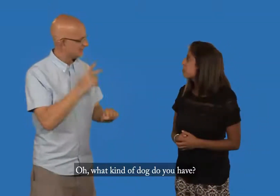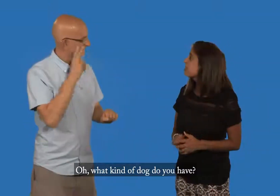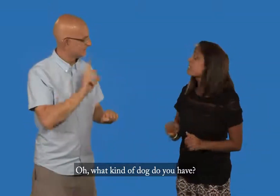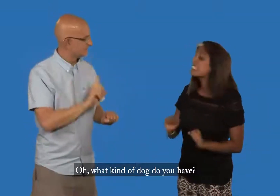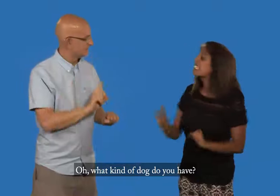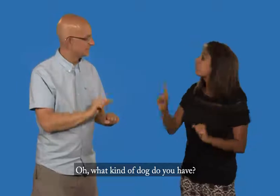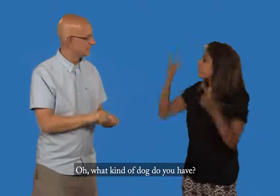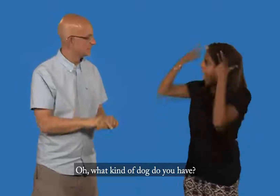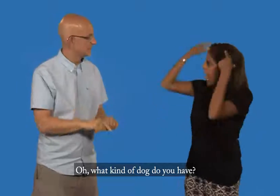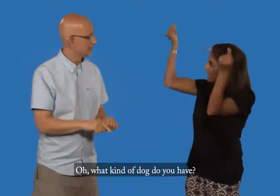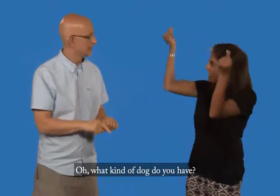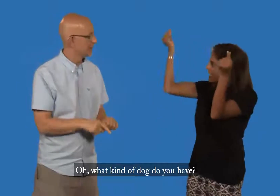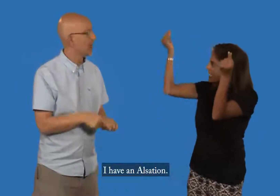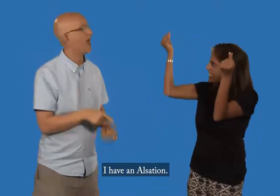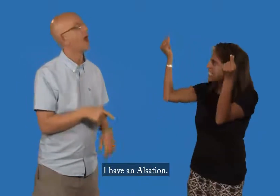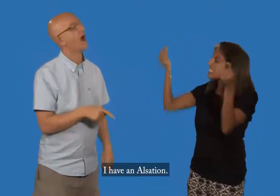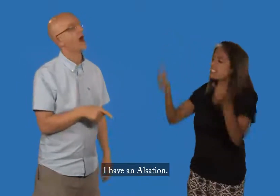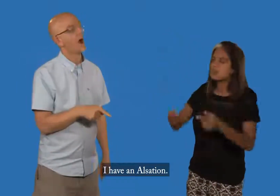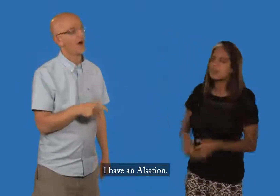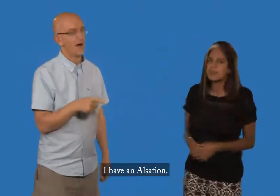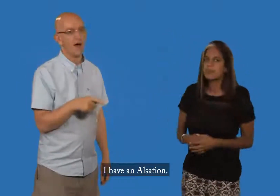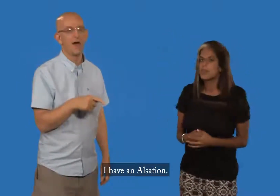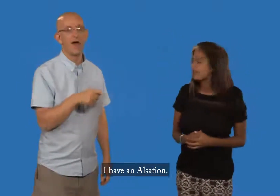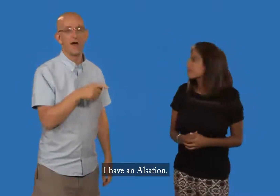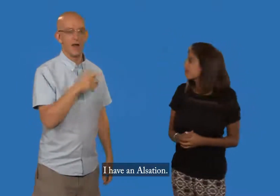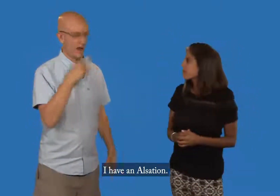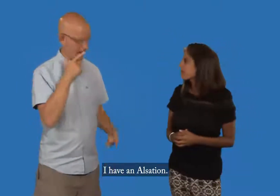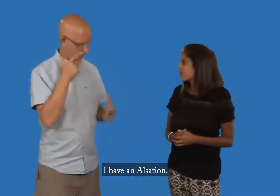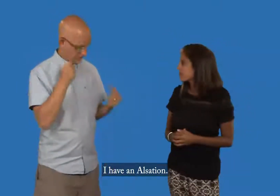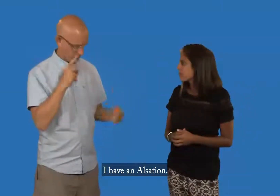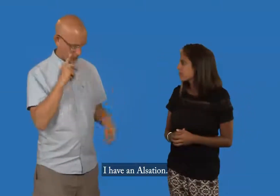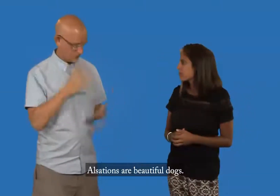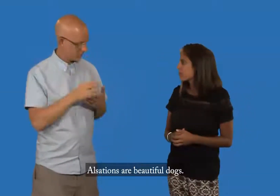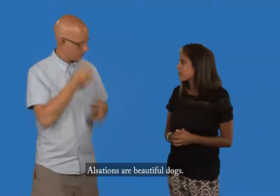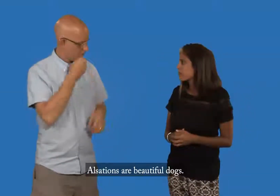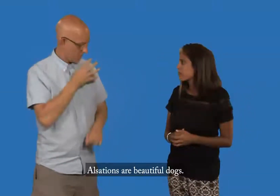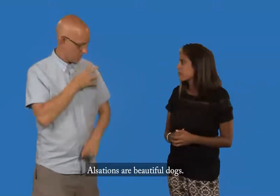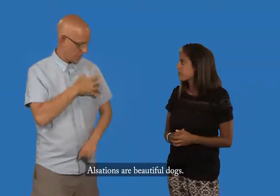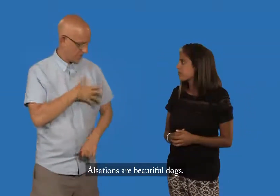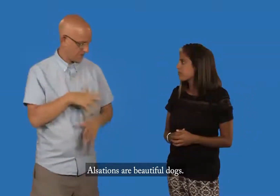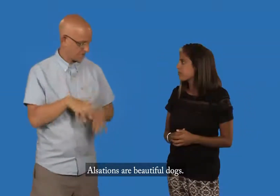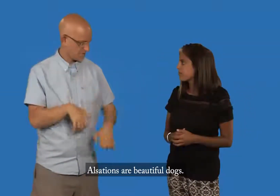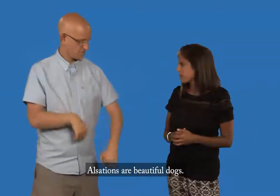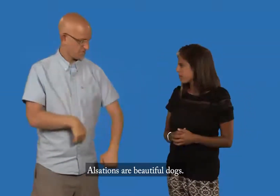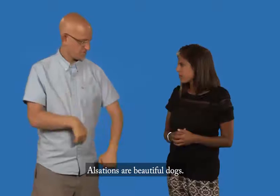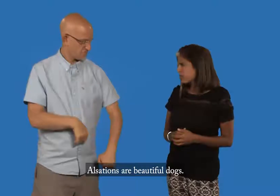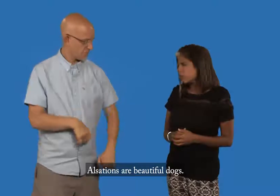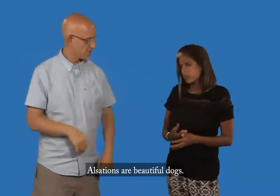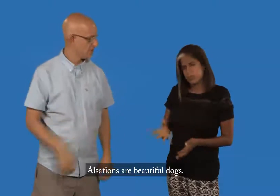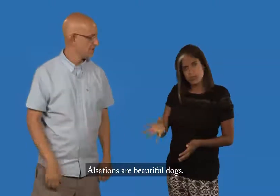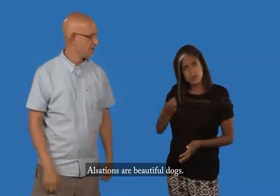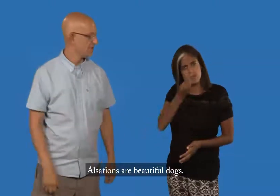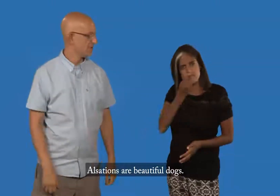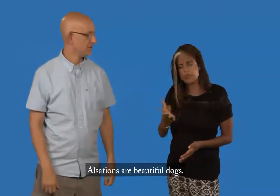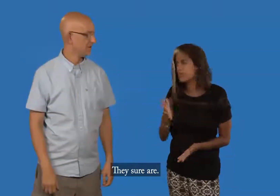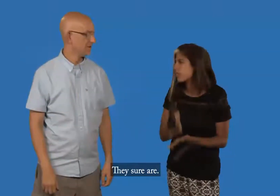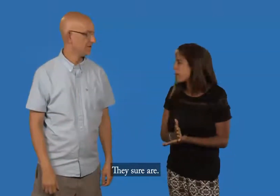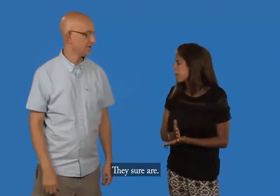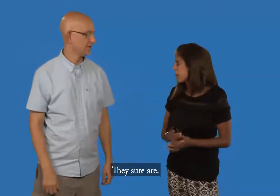what kind of dog do you have? I have an Alsatian. Alsatians are beautiful dogs. They sure